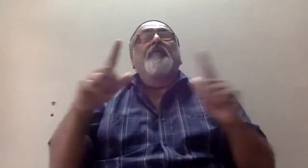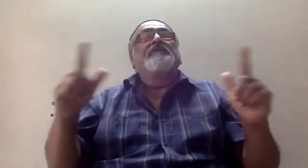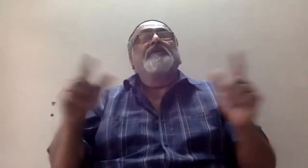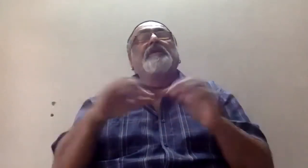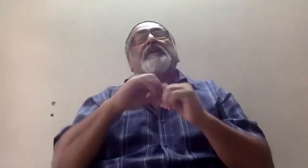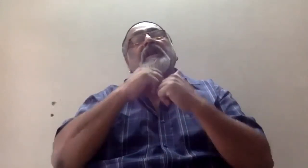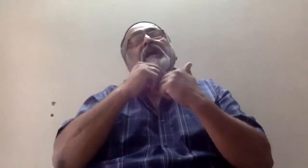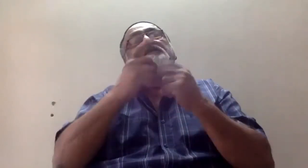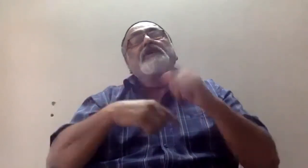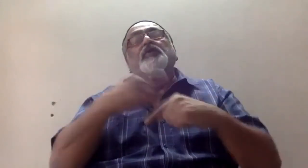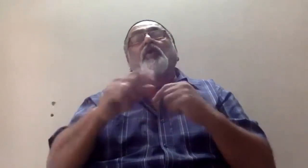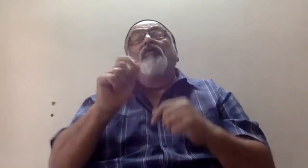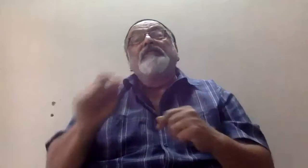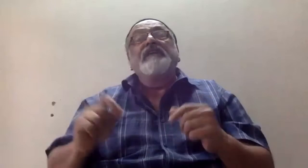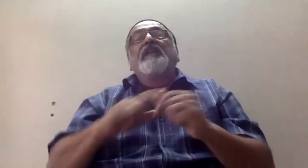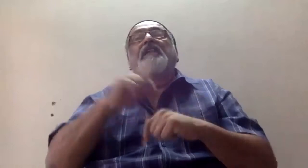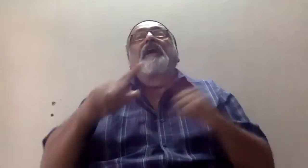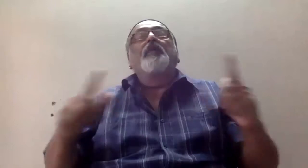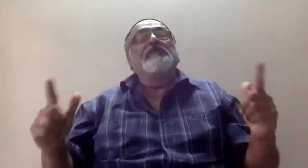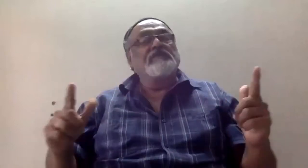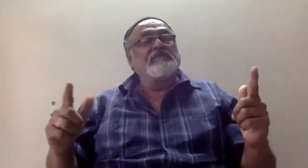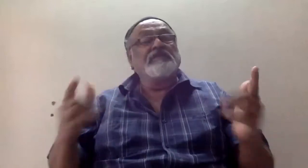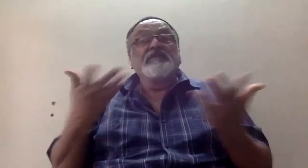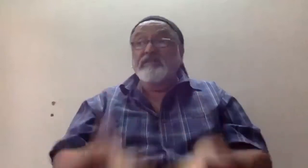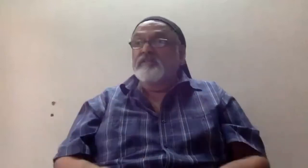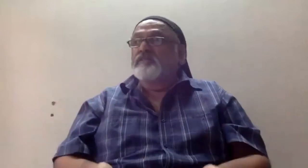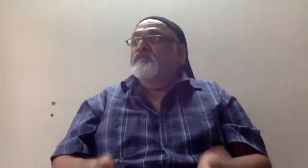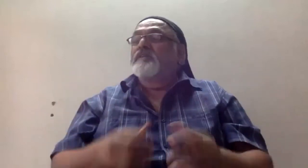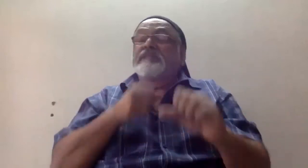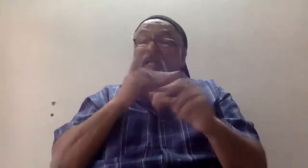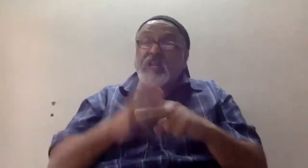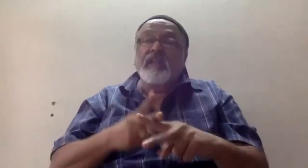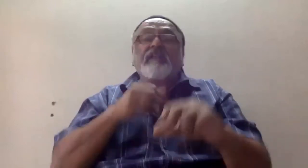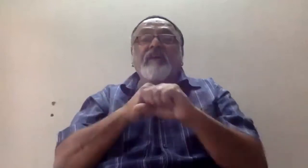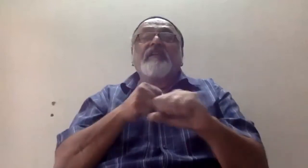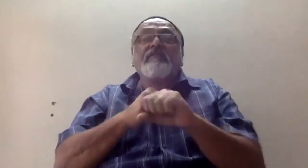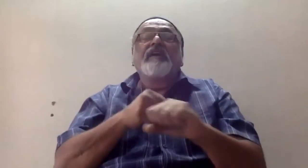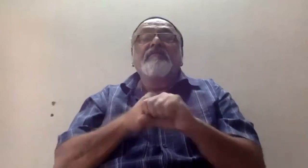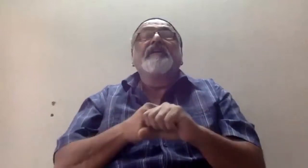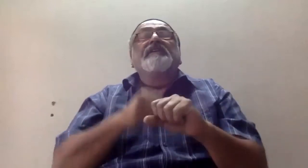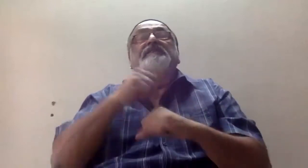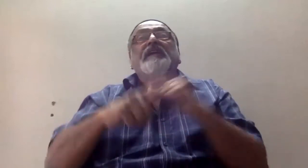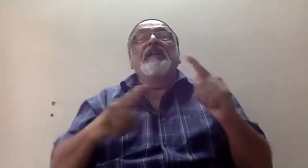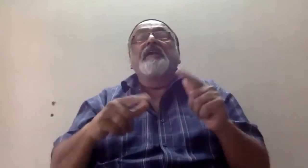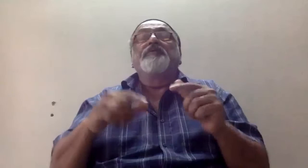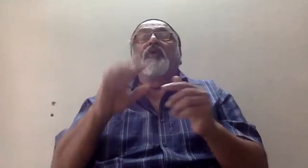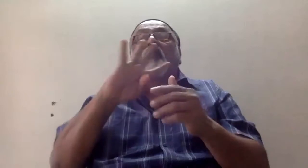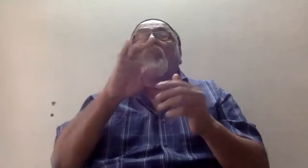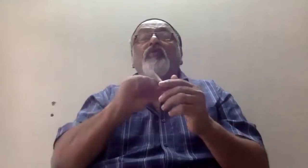language. We in this country are still fighting for sign language to be an official language. We